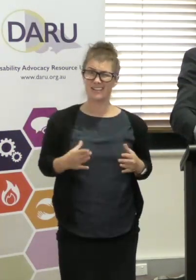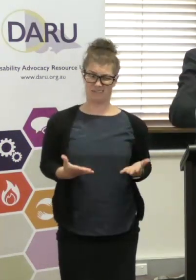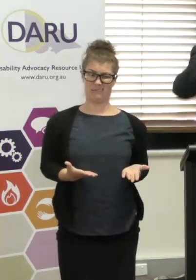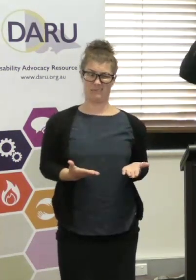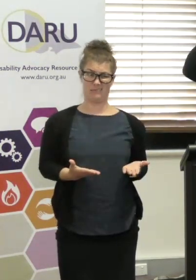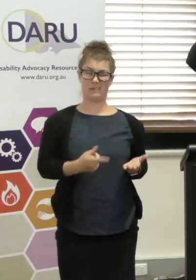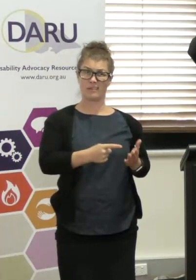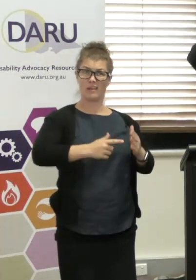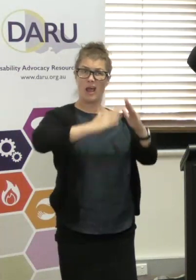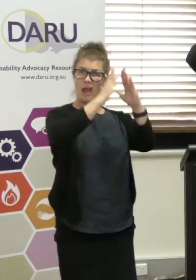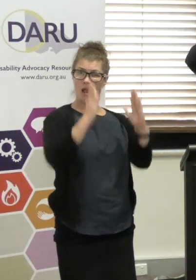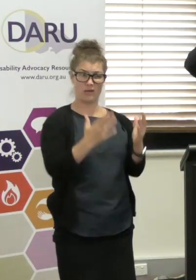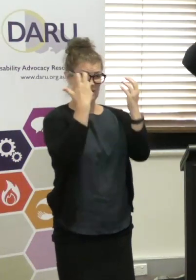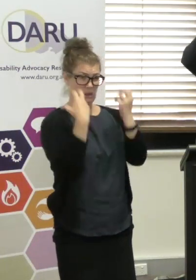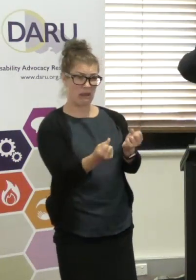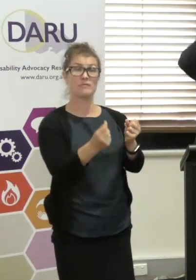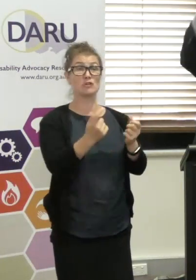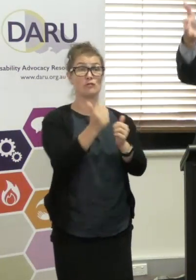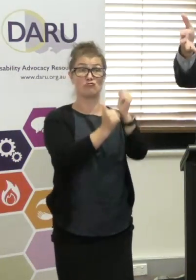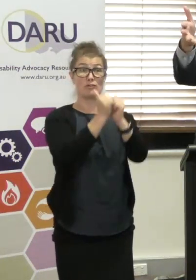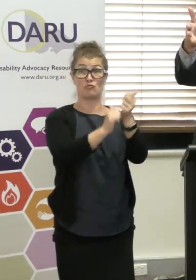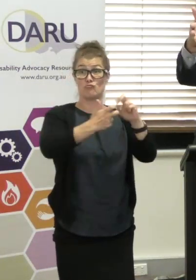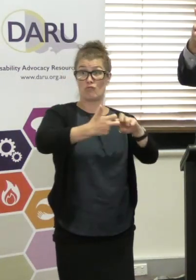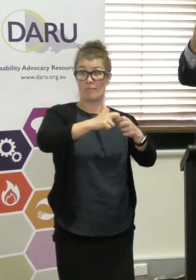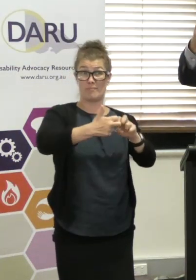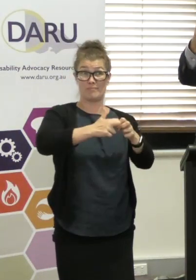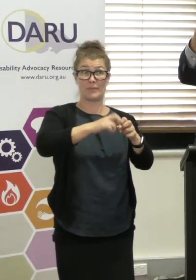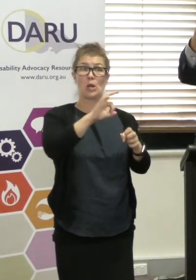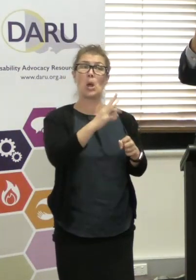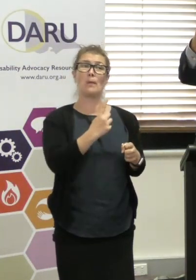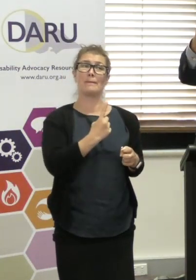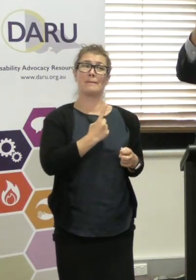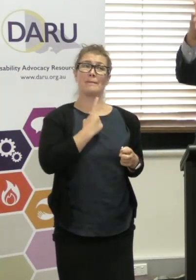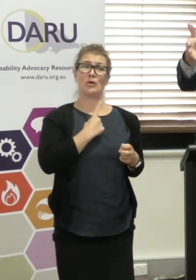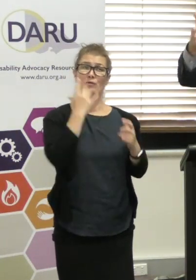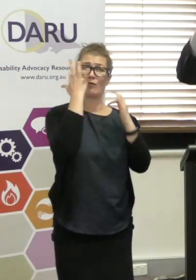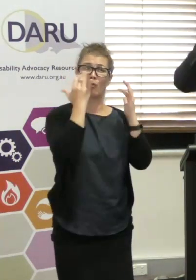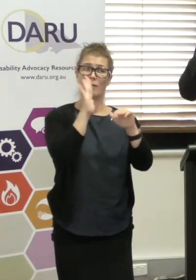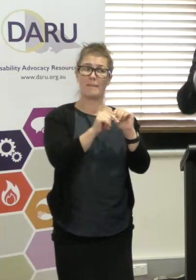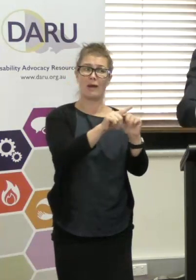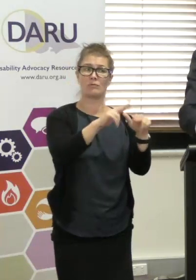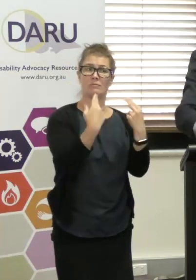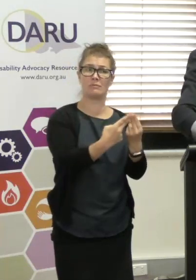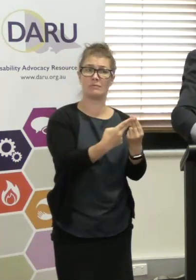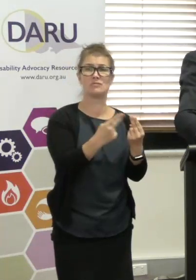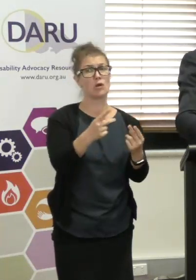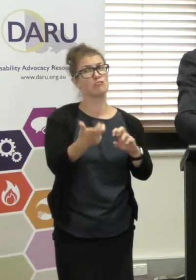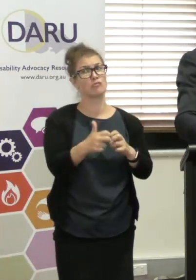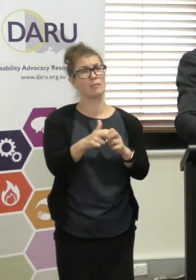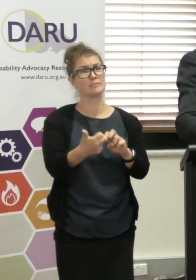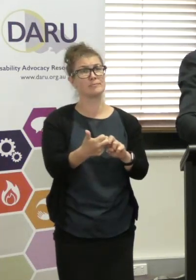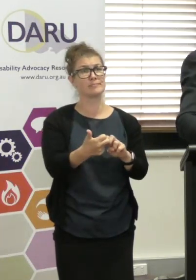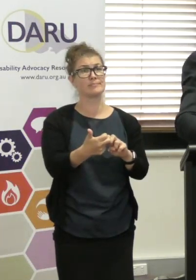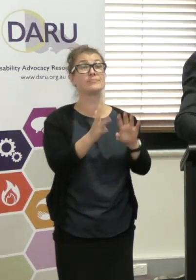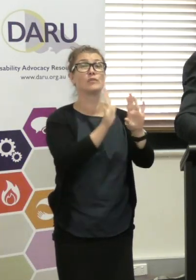one intention. Yep, we've got a structural issue. Didn't have the personal thinking, and that's a problem. So I'm going to have a reverse